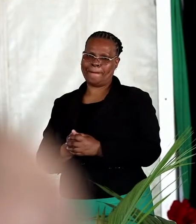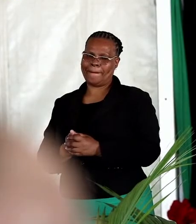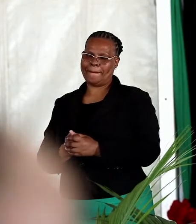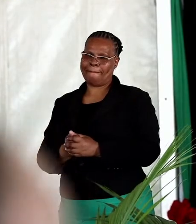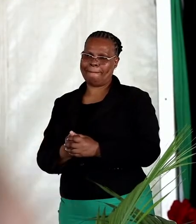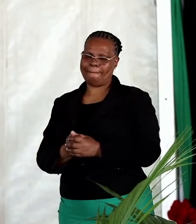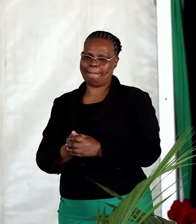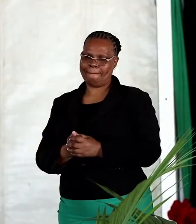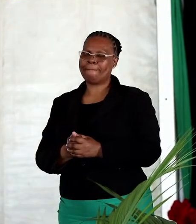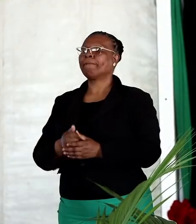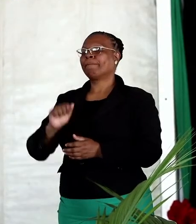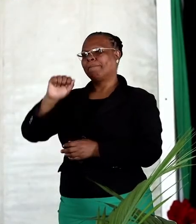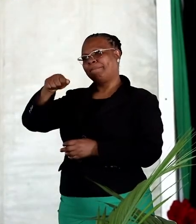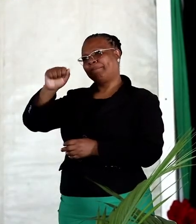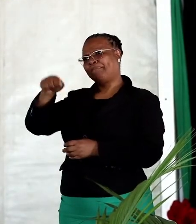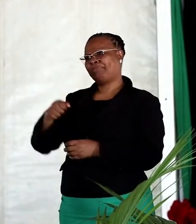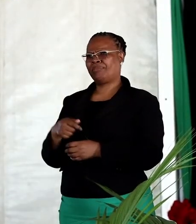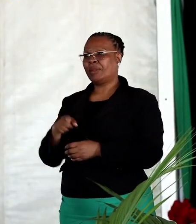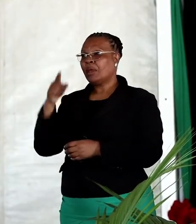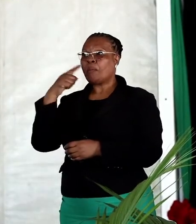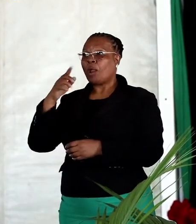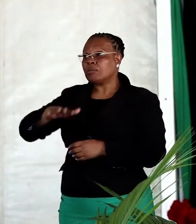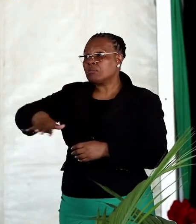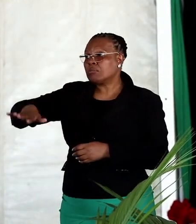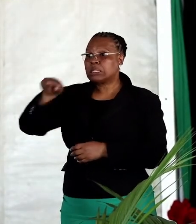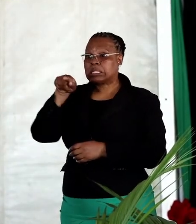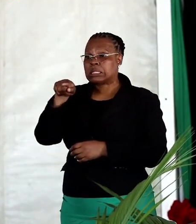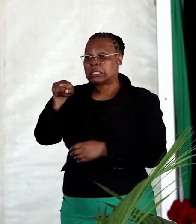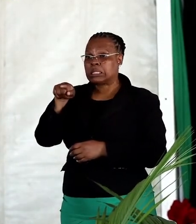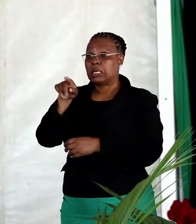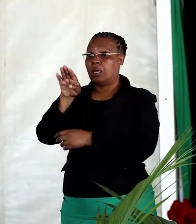yehla ndiseli igatyana